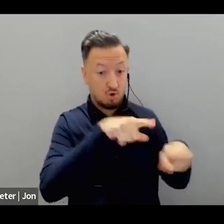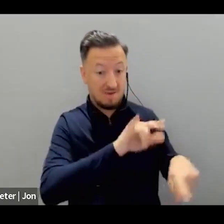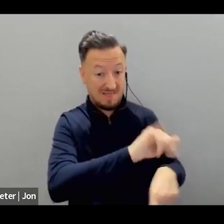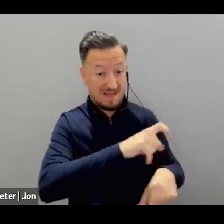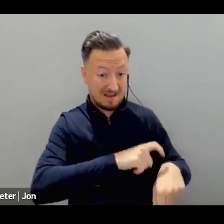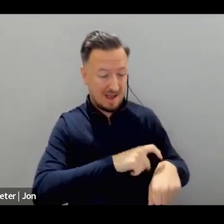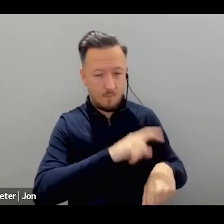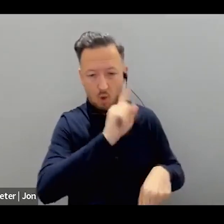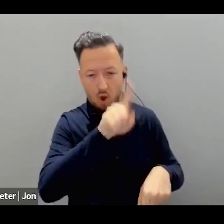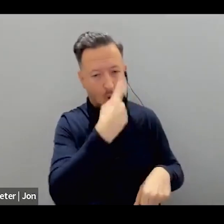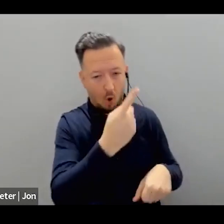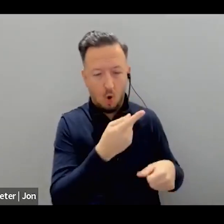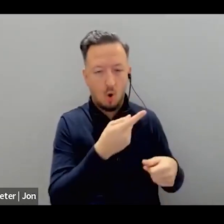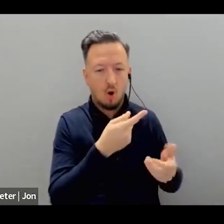chlorine.